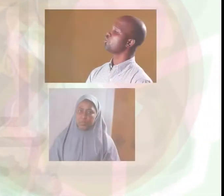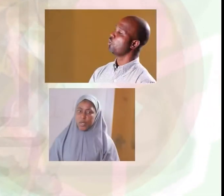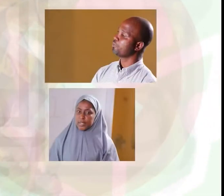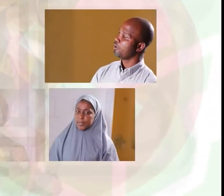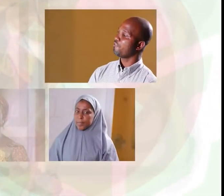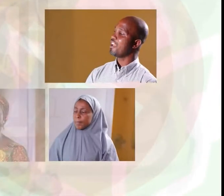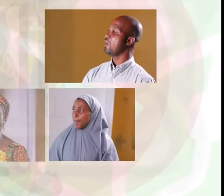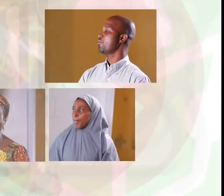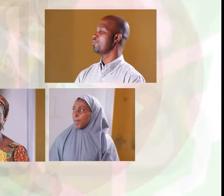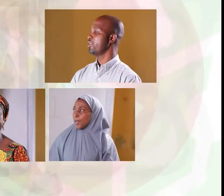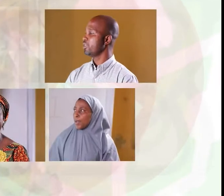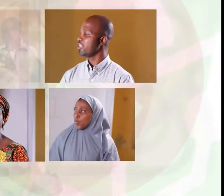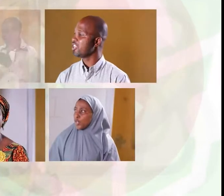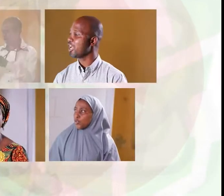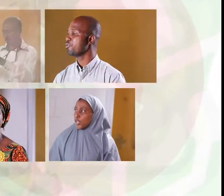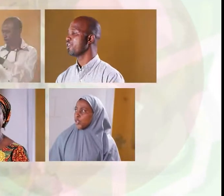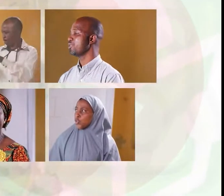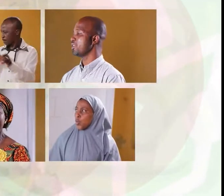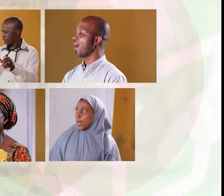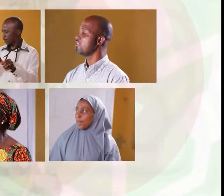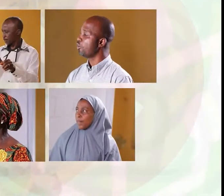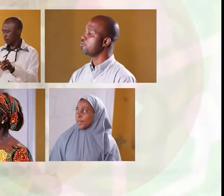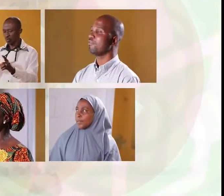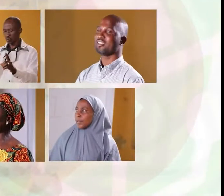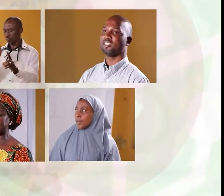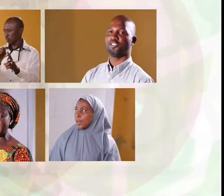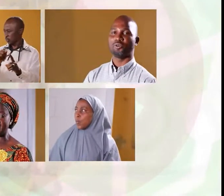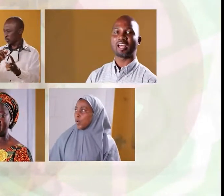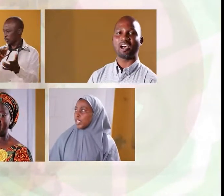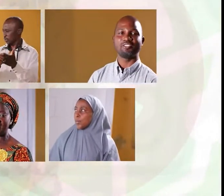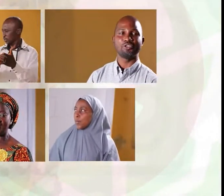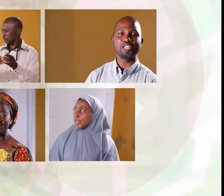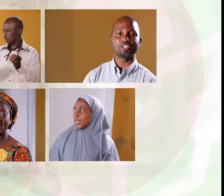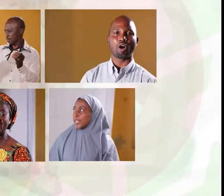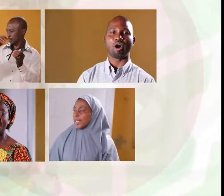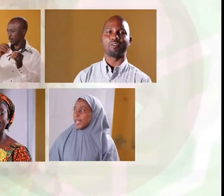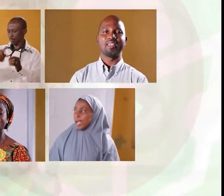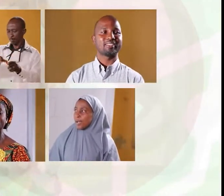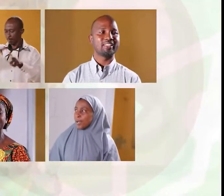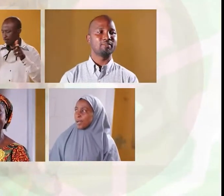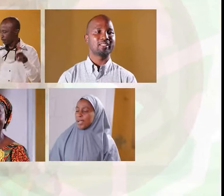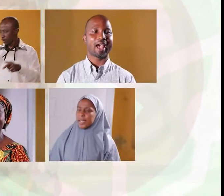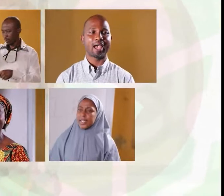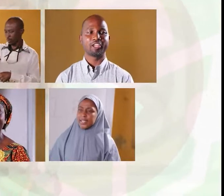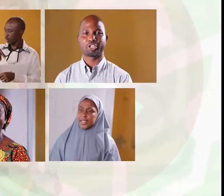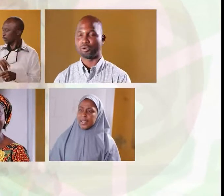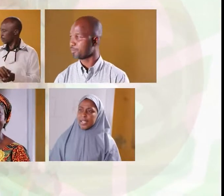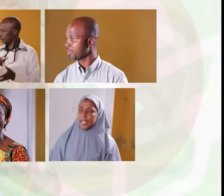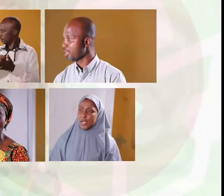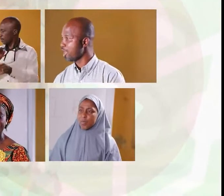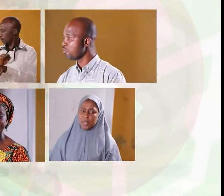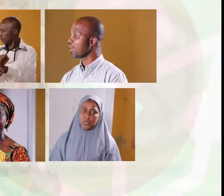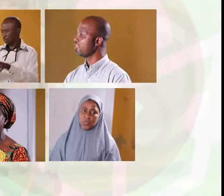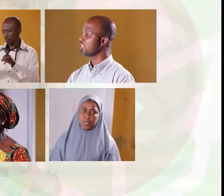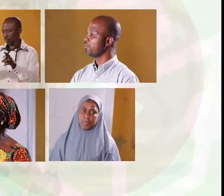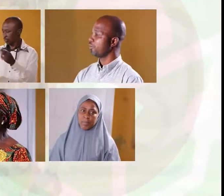to the next point. Towards We should ensure us. whatever we say is clear. That means work is being